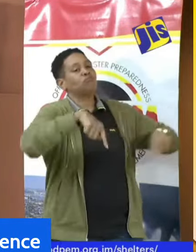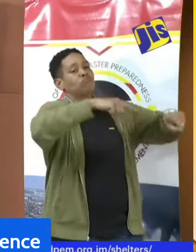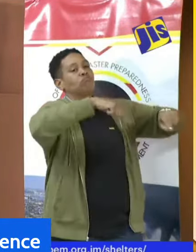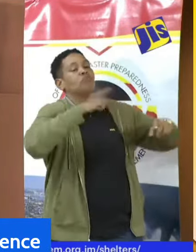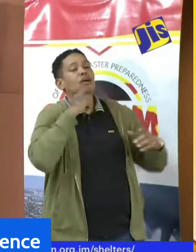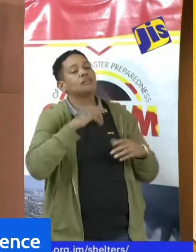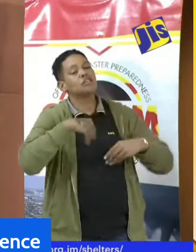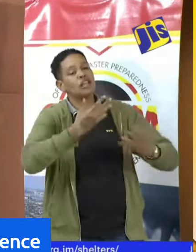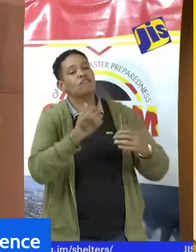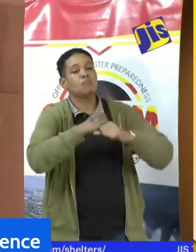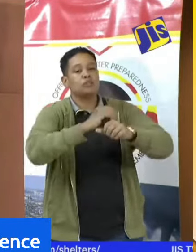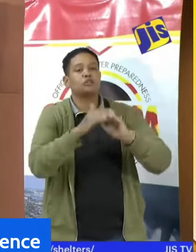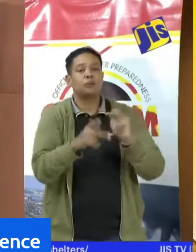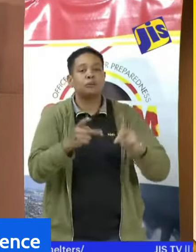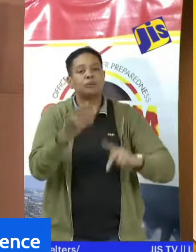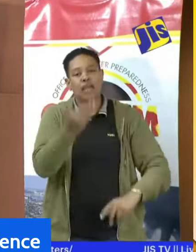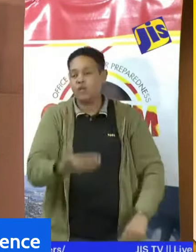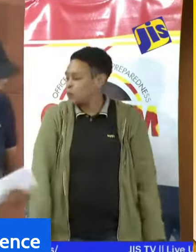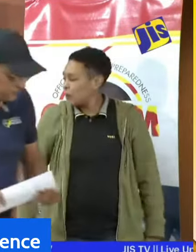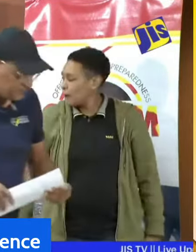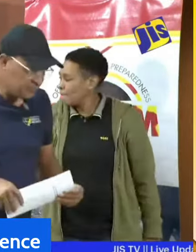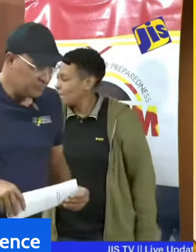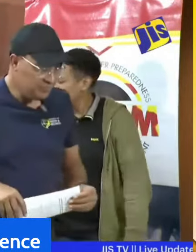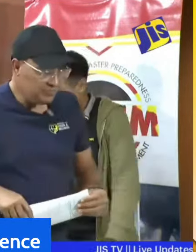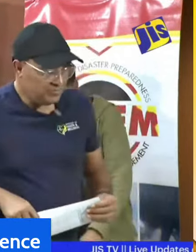and protecting the Jamaican people. Thank you.